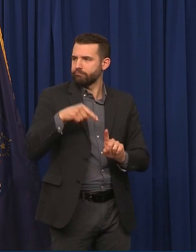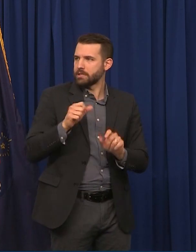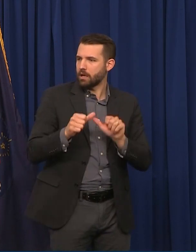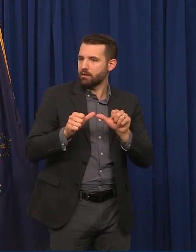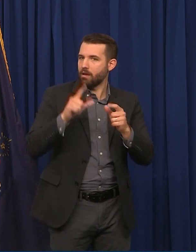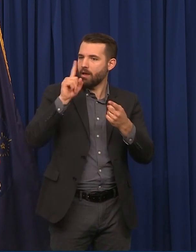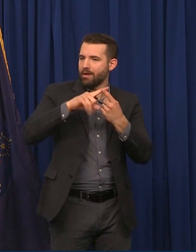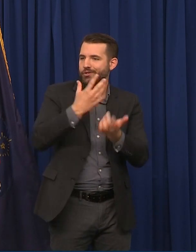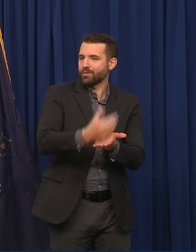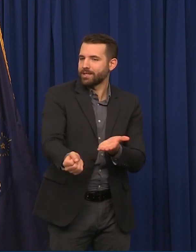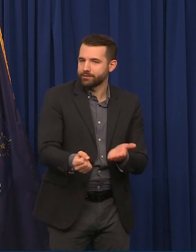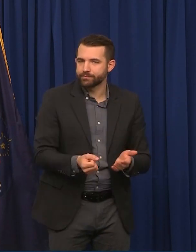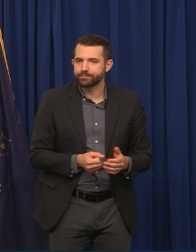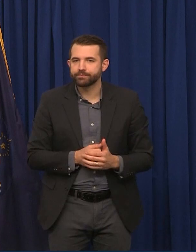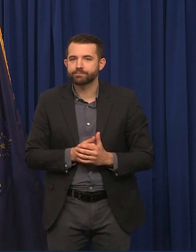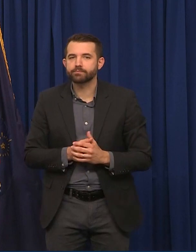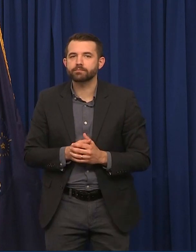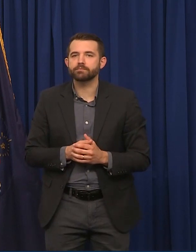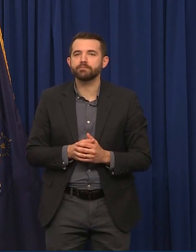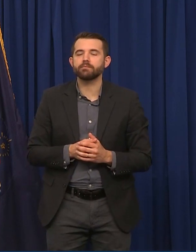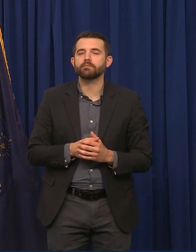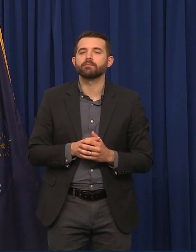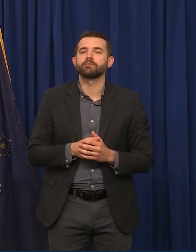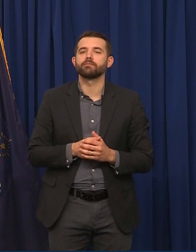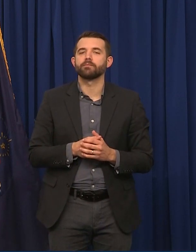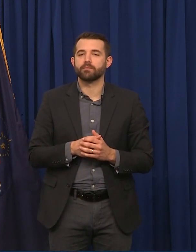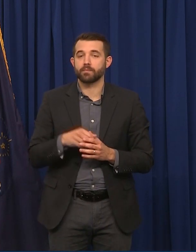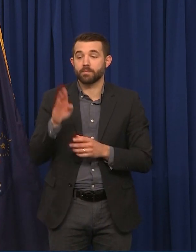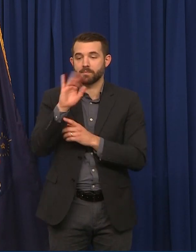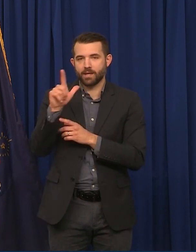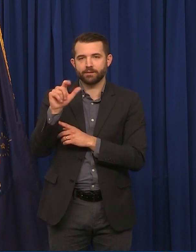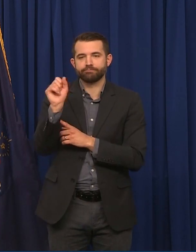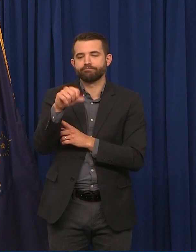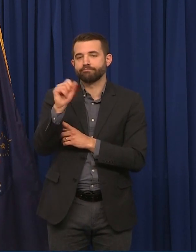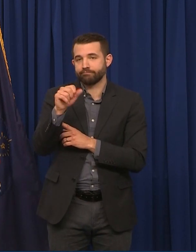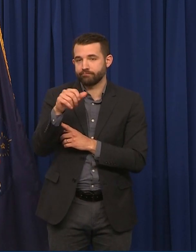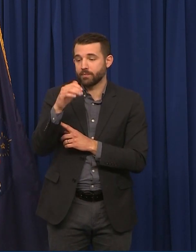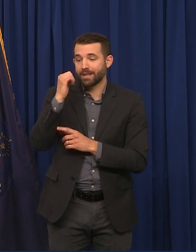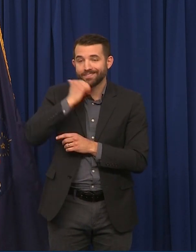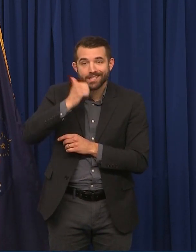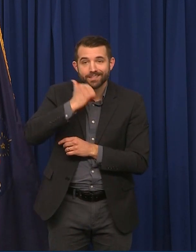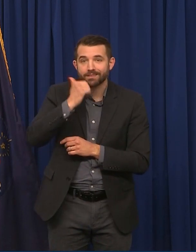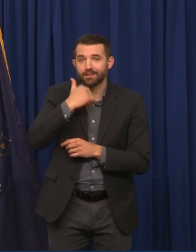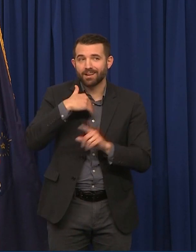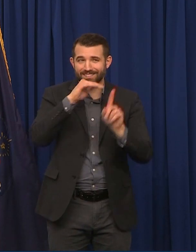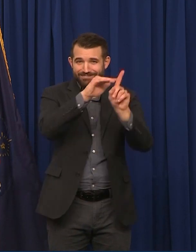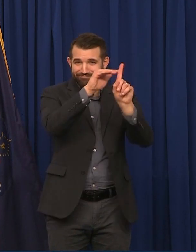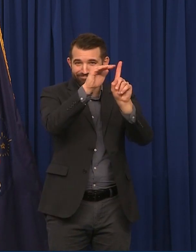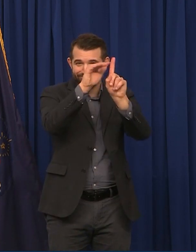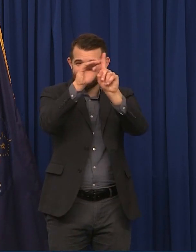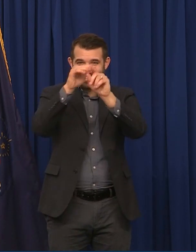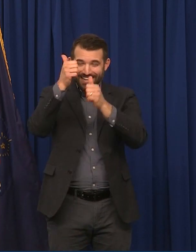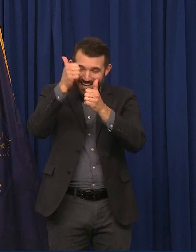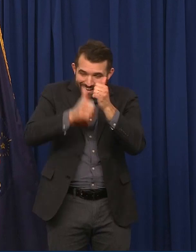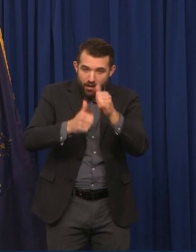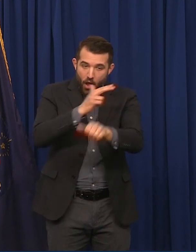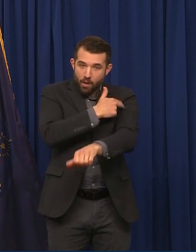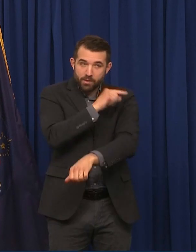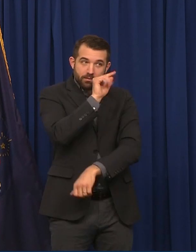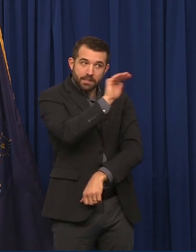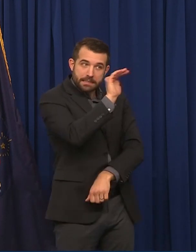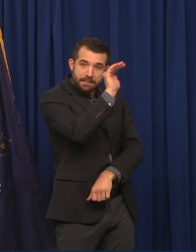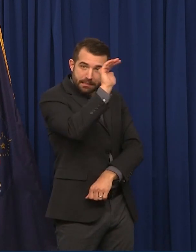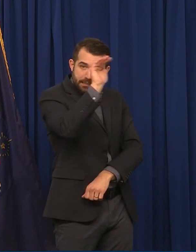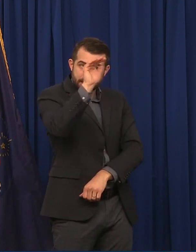that we are asking every single healthcare institution to do is to report into us about what their